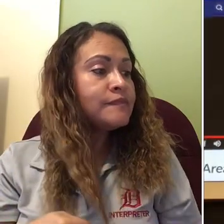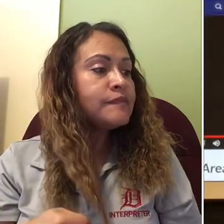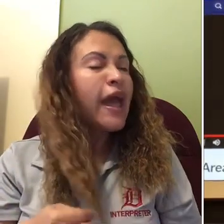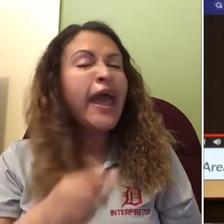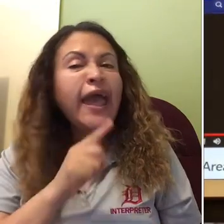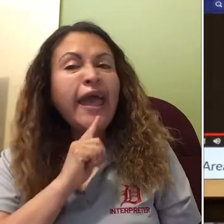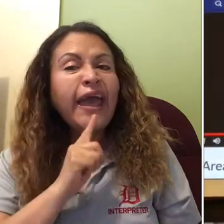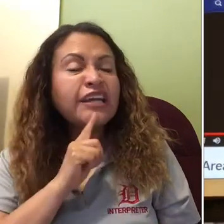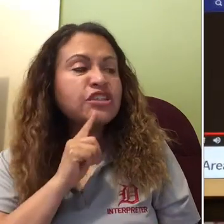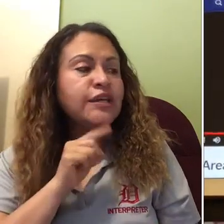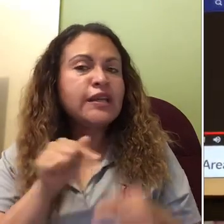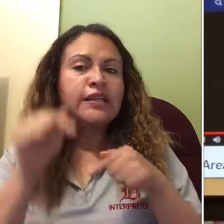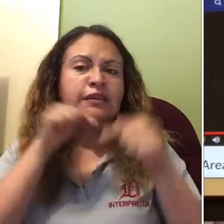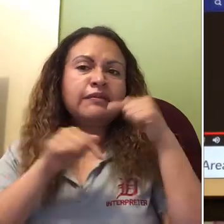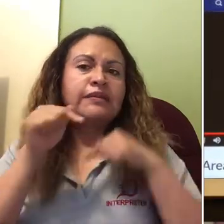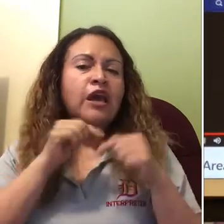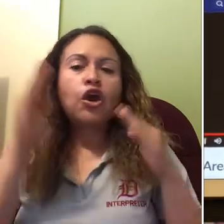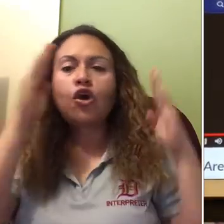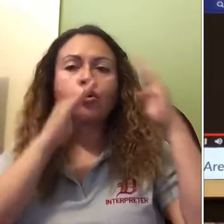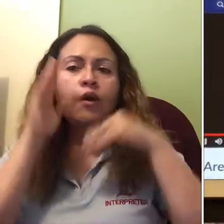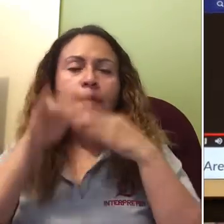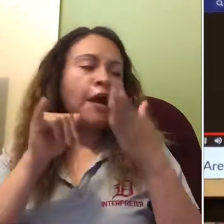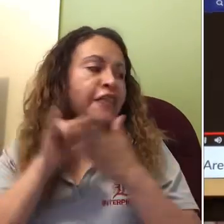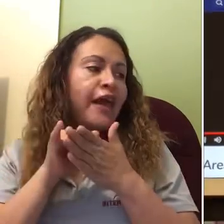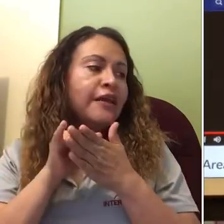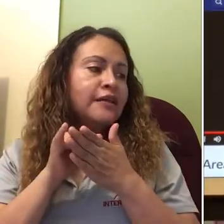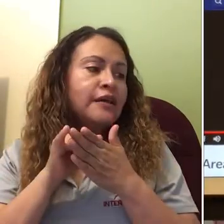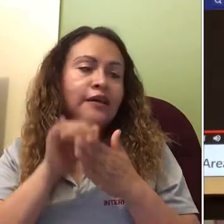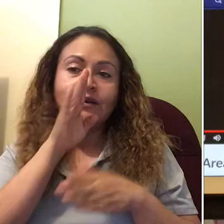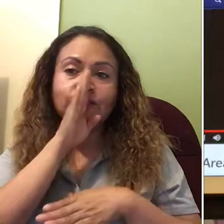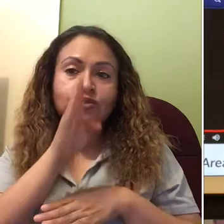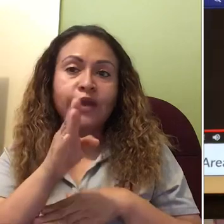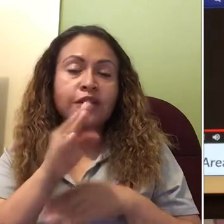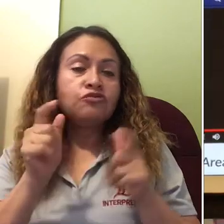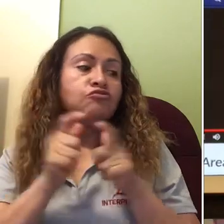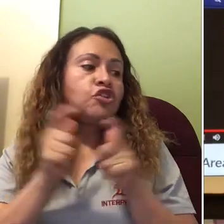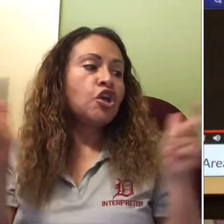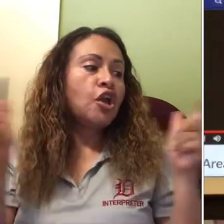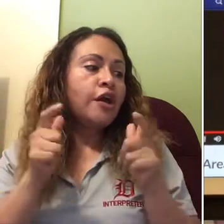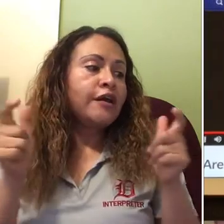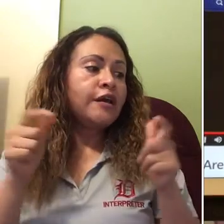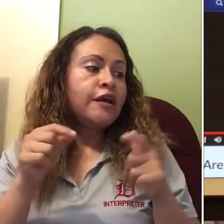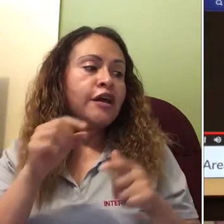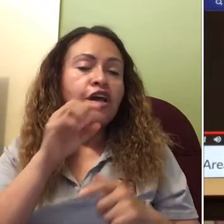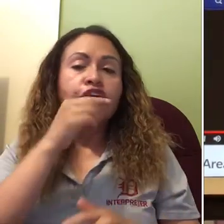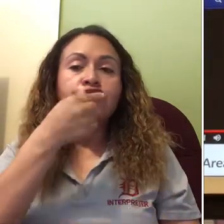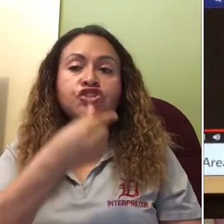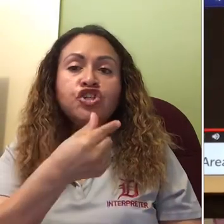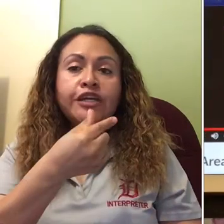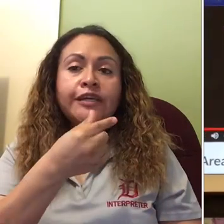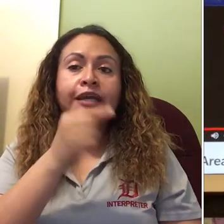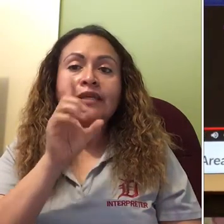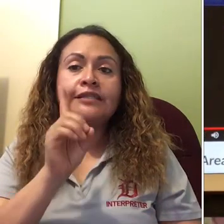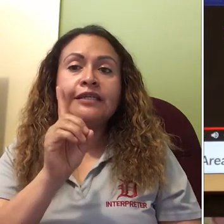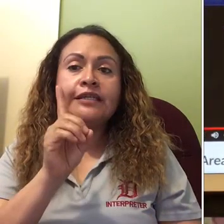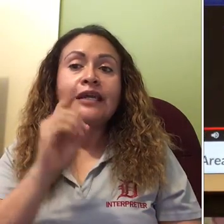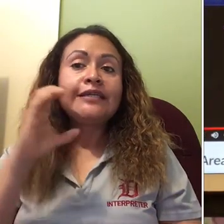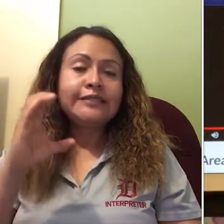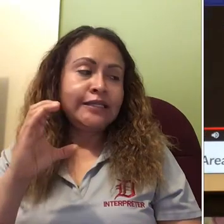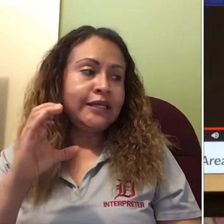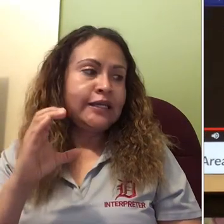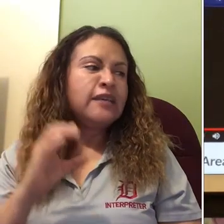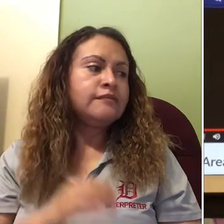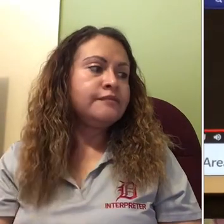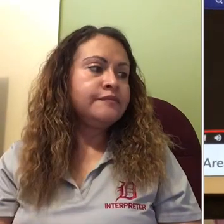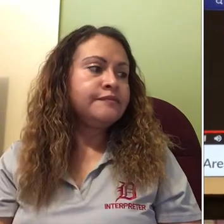Actually, let's take a step back. We don't even have to worry about this thing. Let's just go straight to the larger triangle, GDC. So let me rewind this a